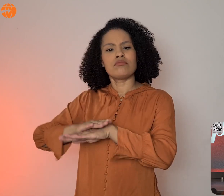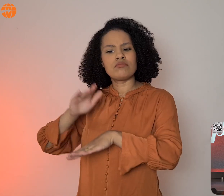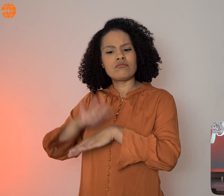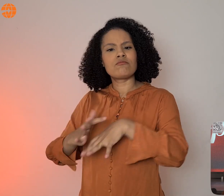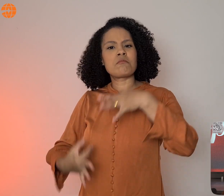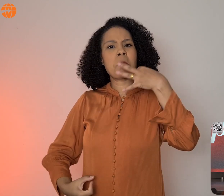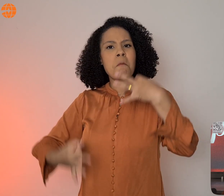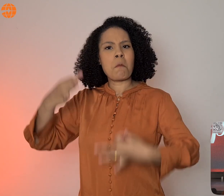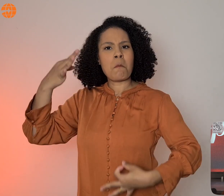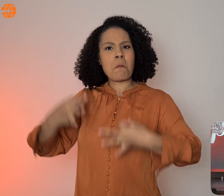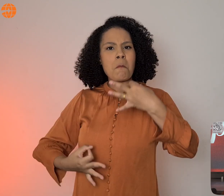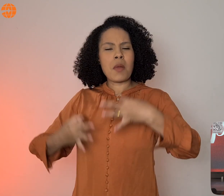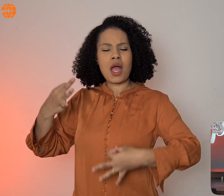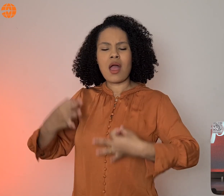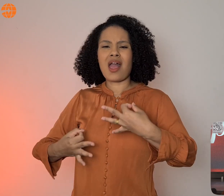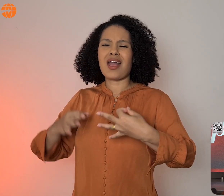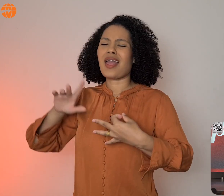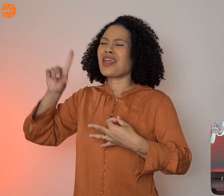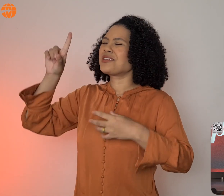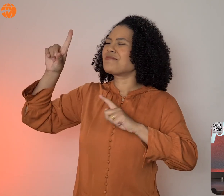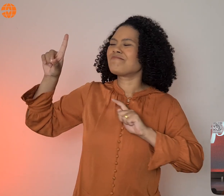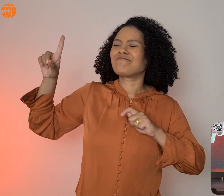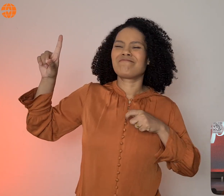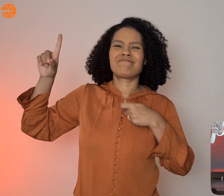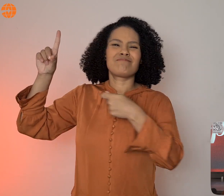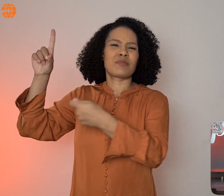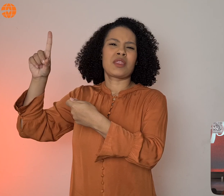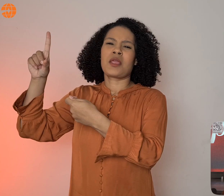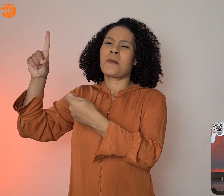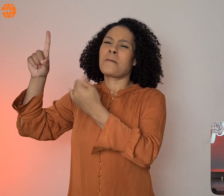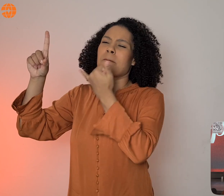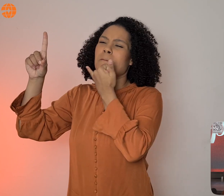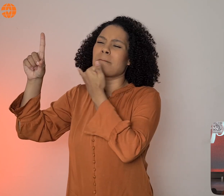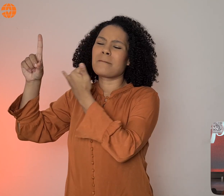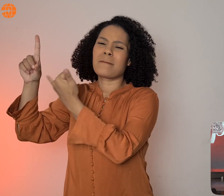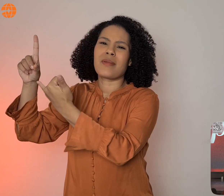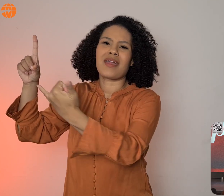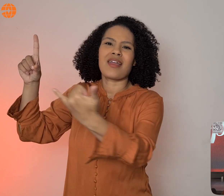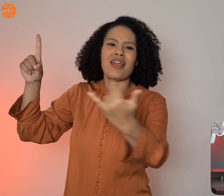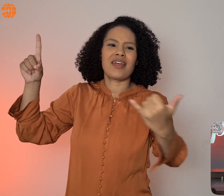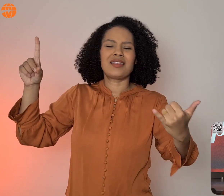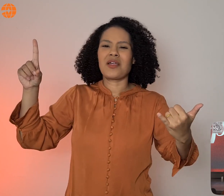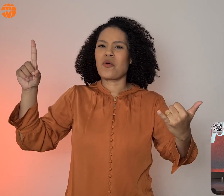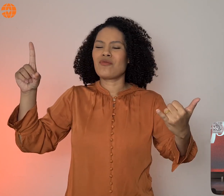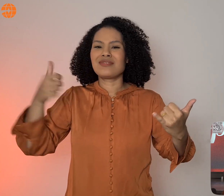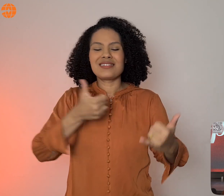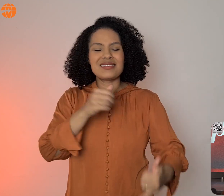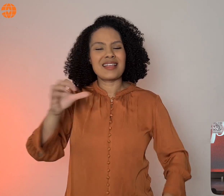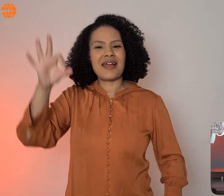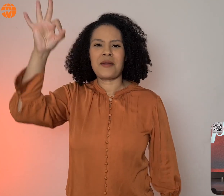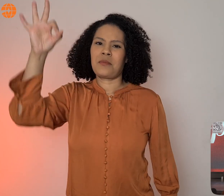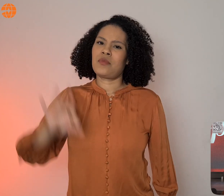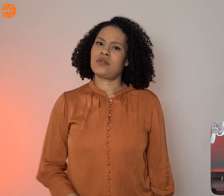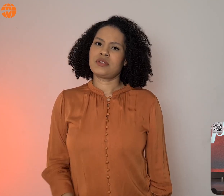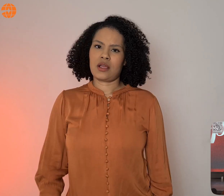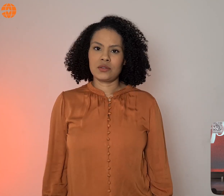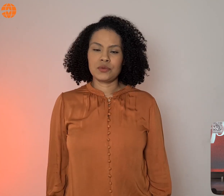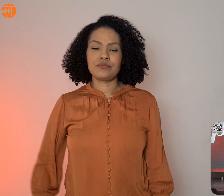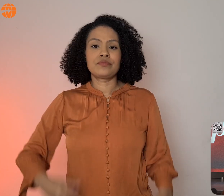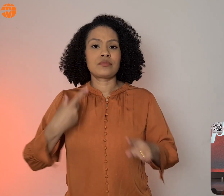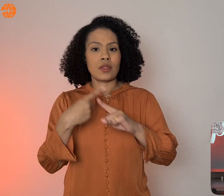totally qualified as God in the flesh to bear it. Ele é completo, nosso perdão é completamente pago, porque Jesus